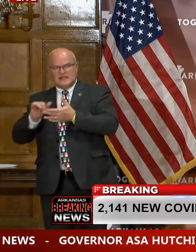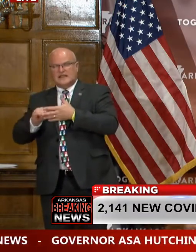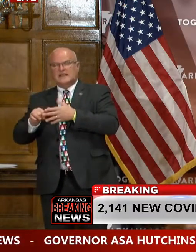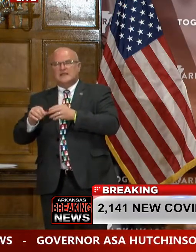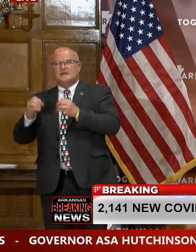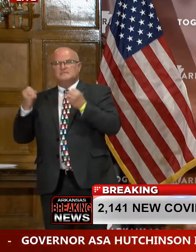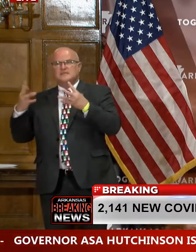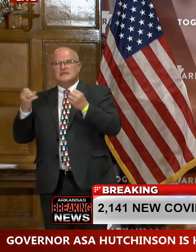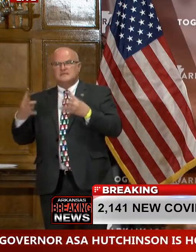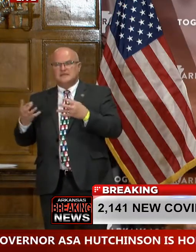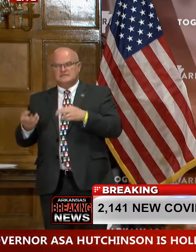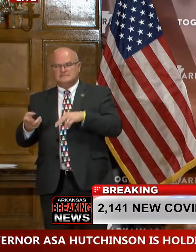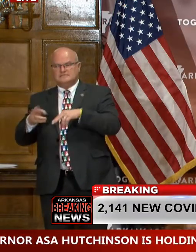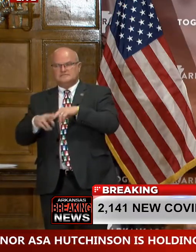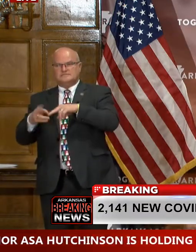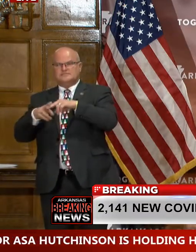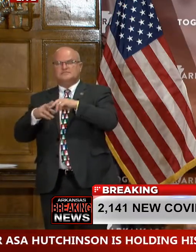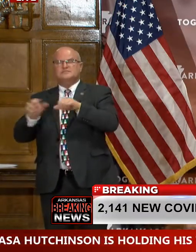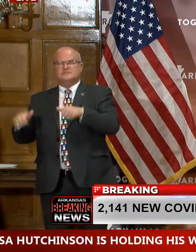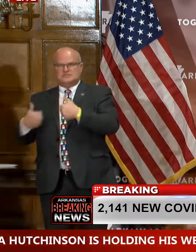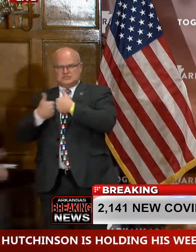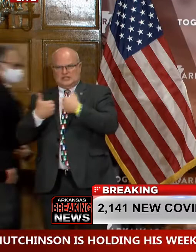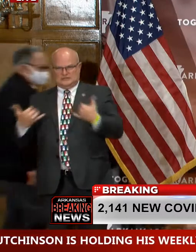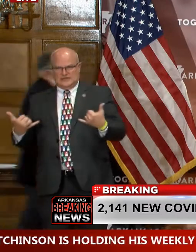more challenging. Dr. Romero?